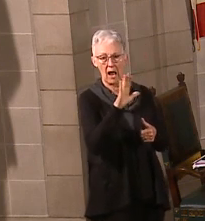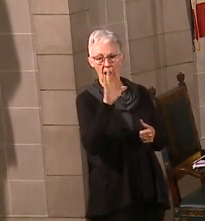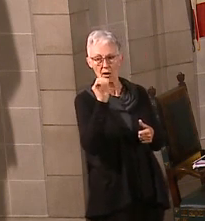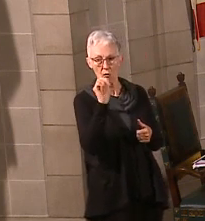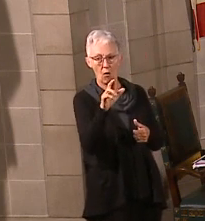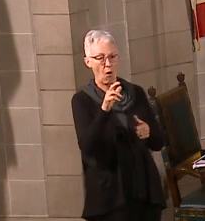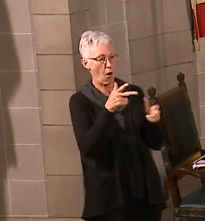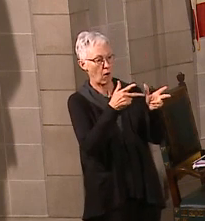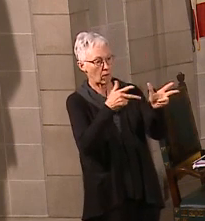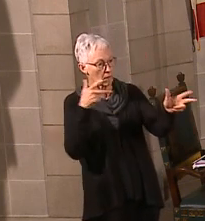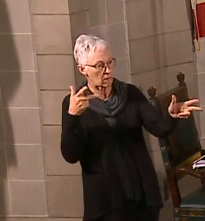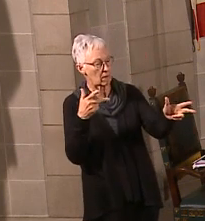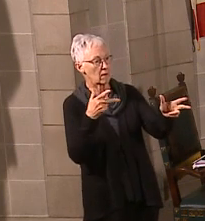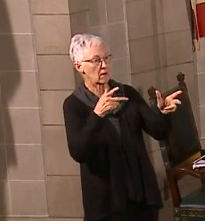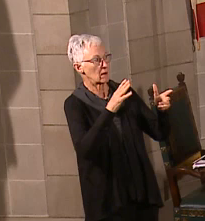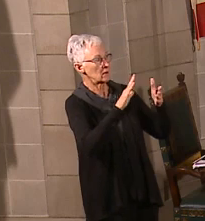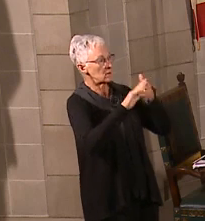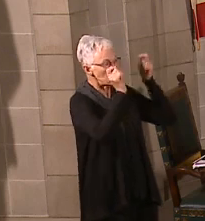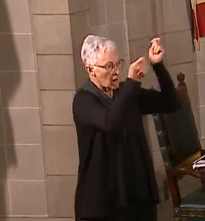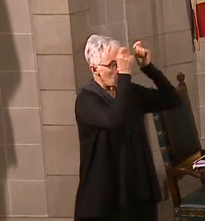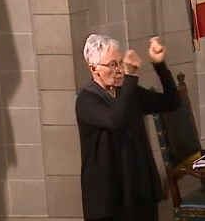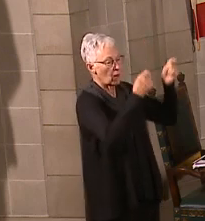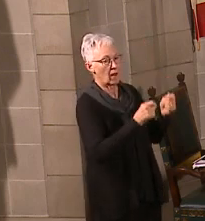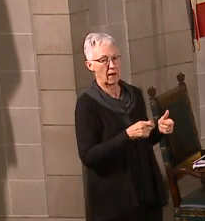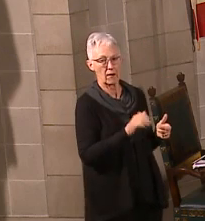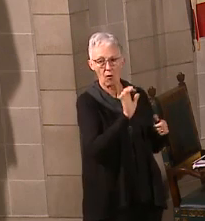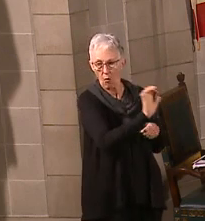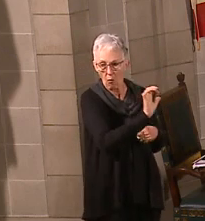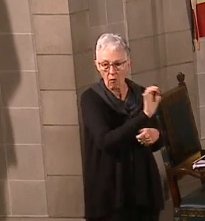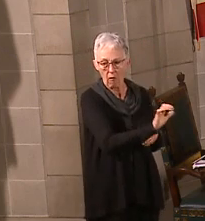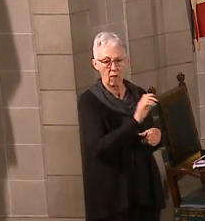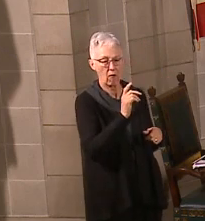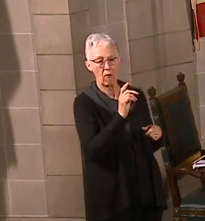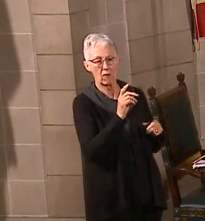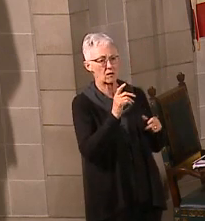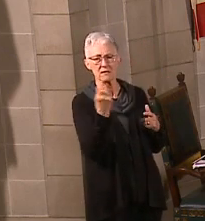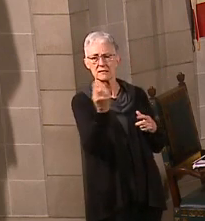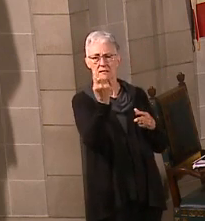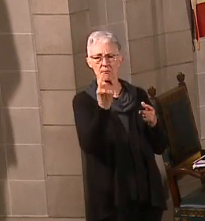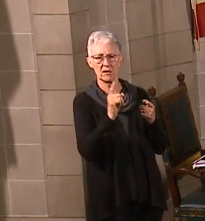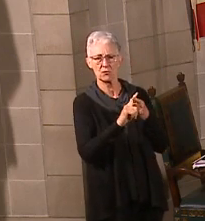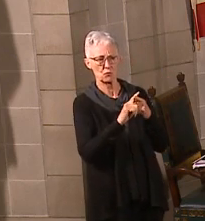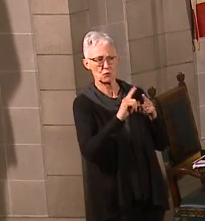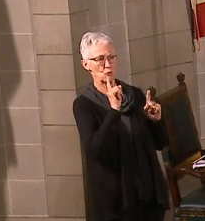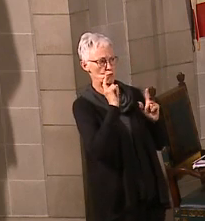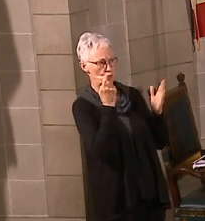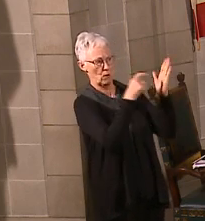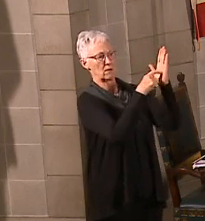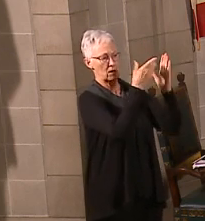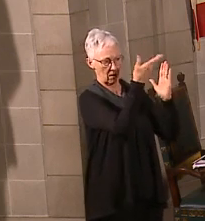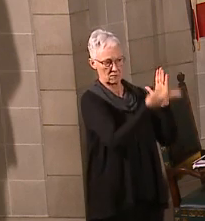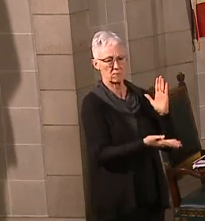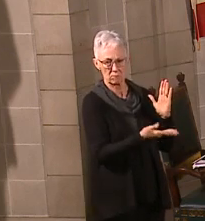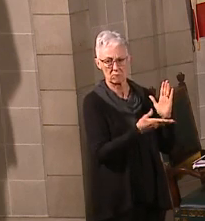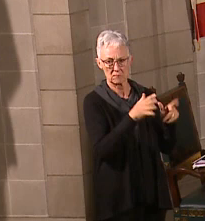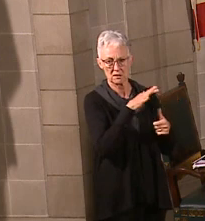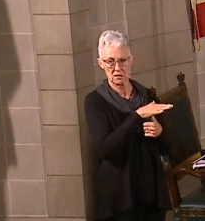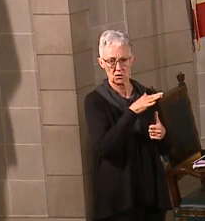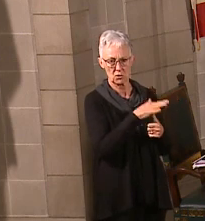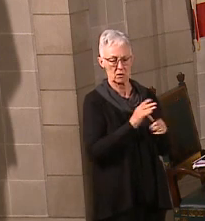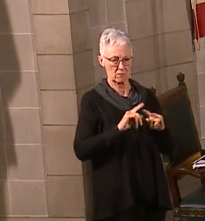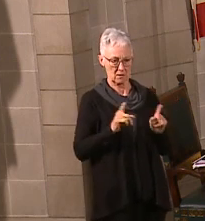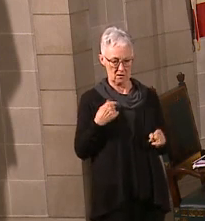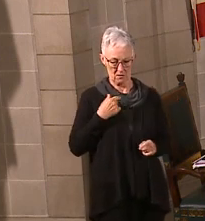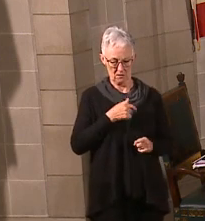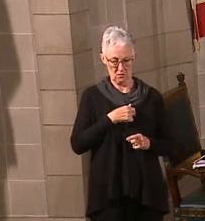so worried about trying to pull something off right now when we're still at a peak of our spread, let's be thoughtful about what our role and responsibility to stop that